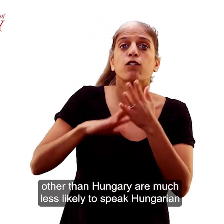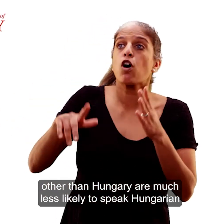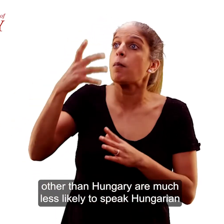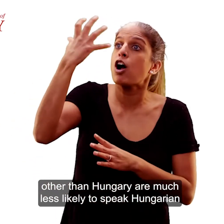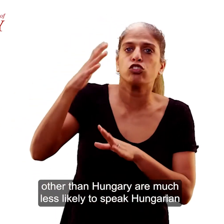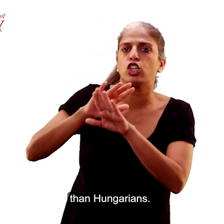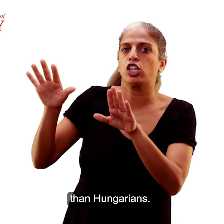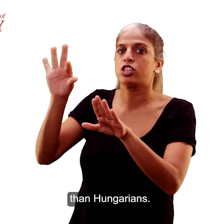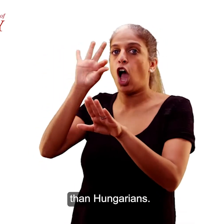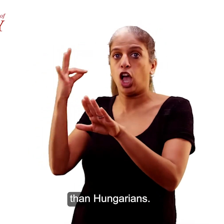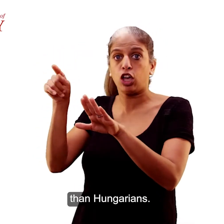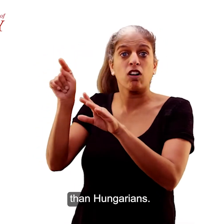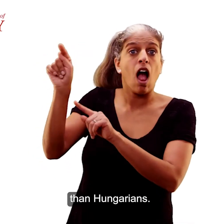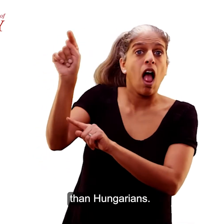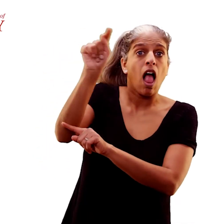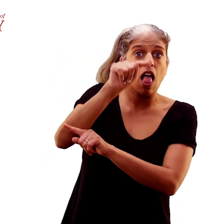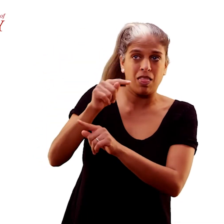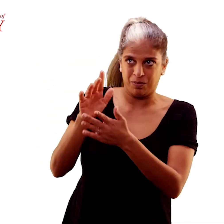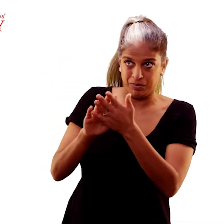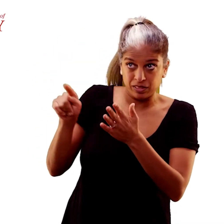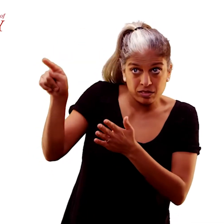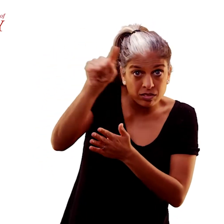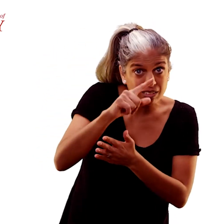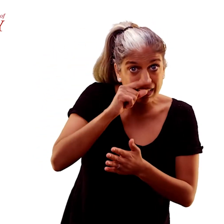Hungarian than Hungarians.